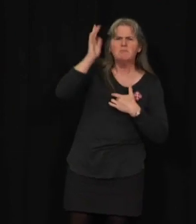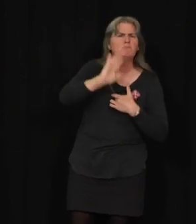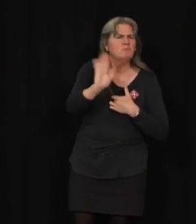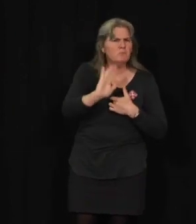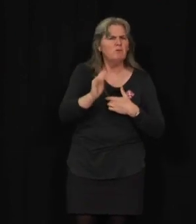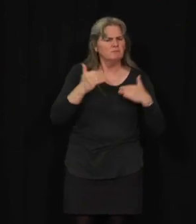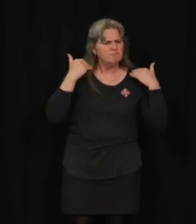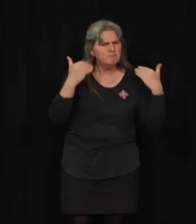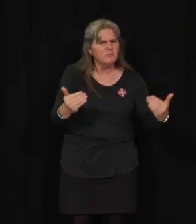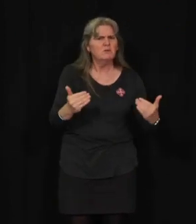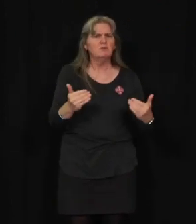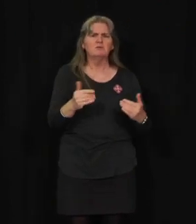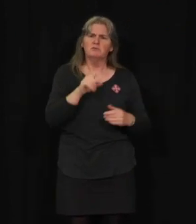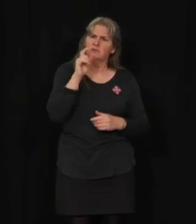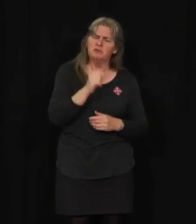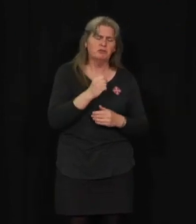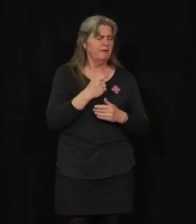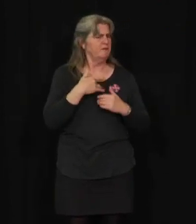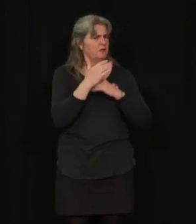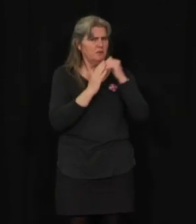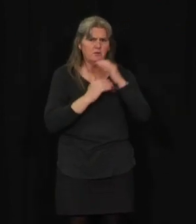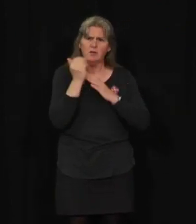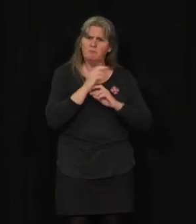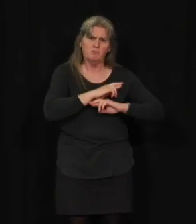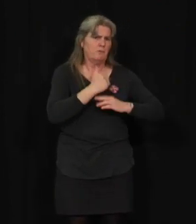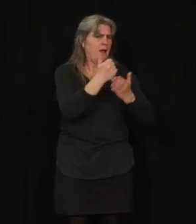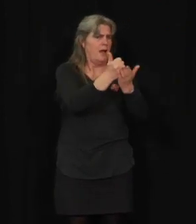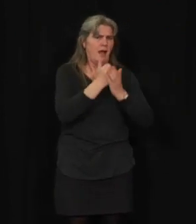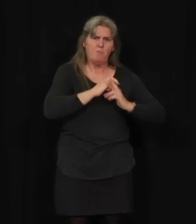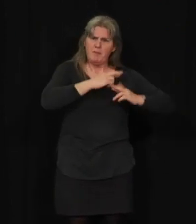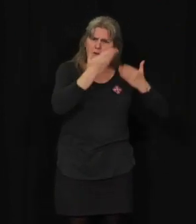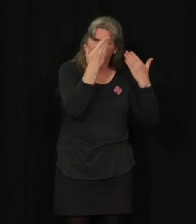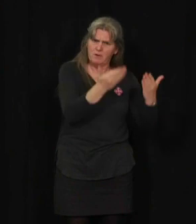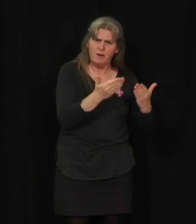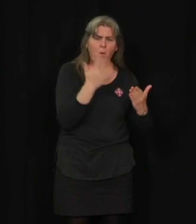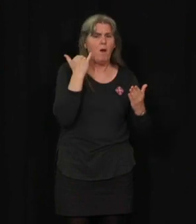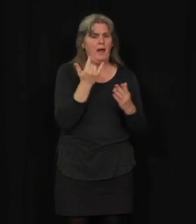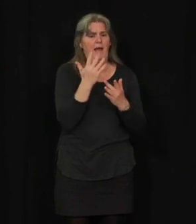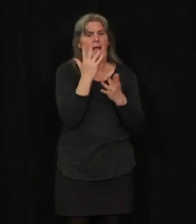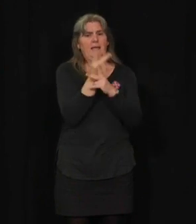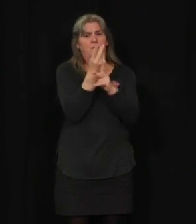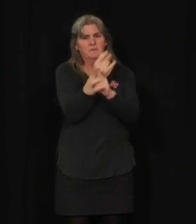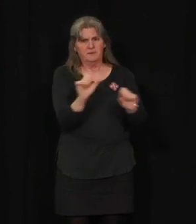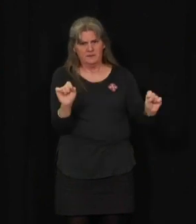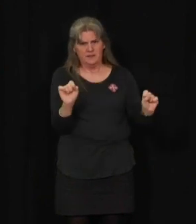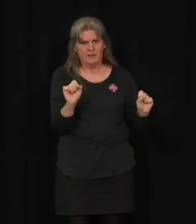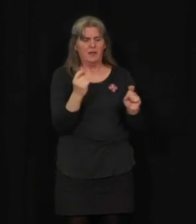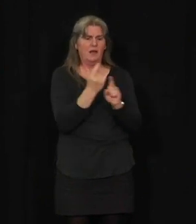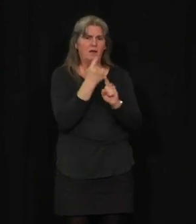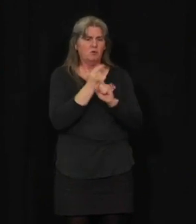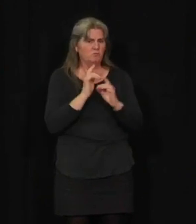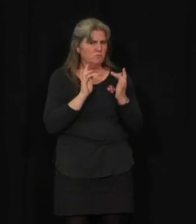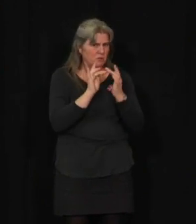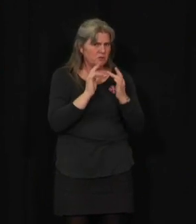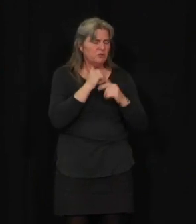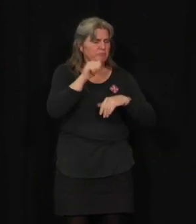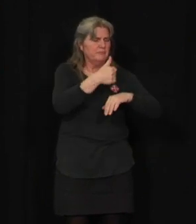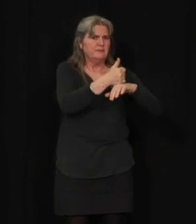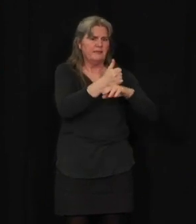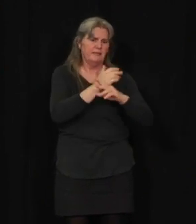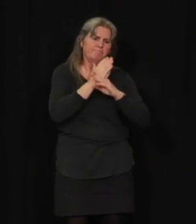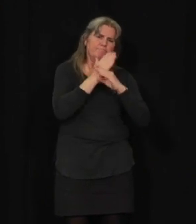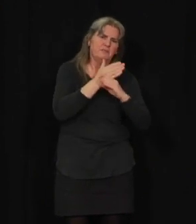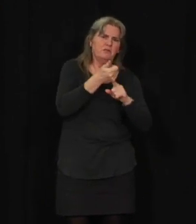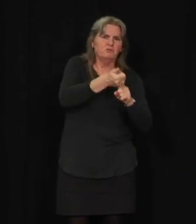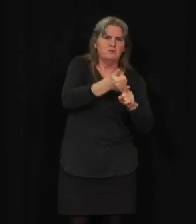assistance will and should always be able to get help so that they stay safe and so that appropriate public health measures can be implemented to